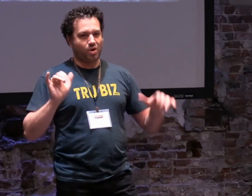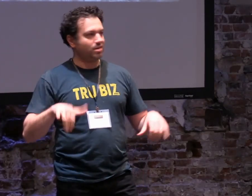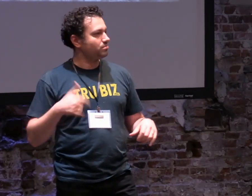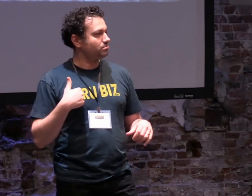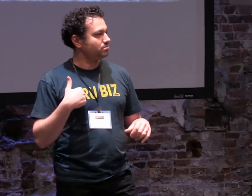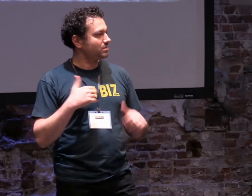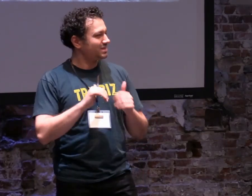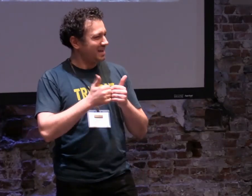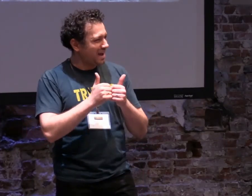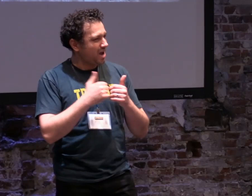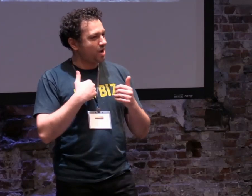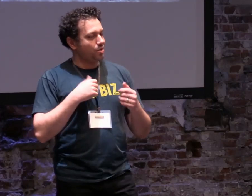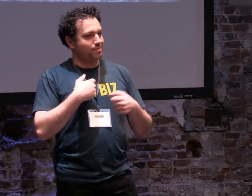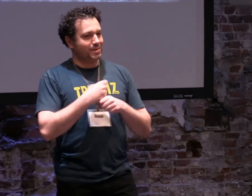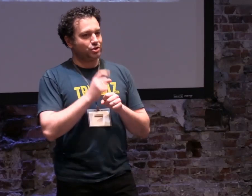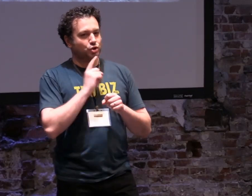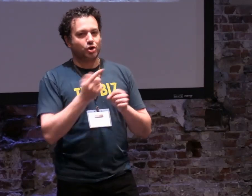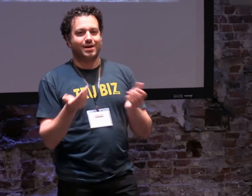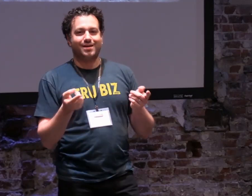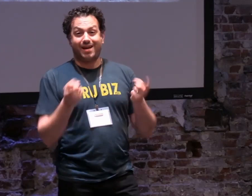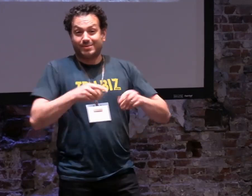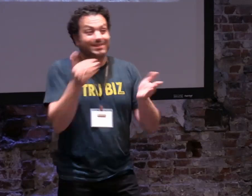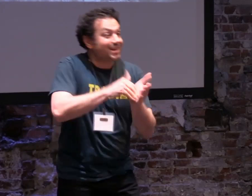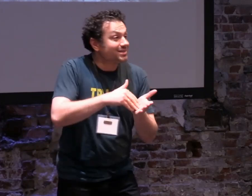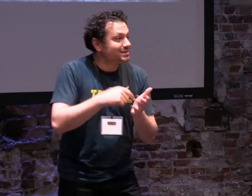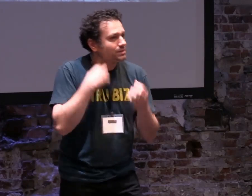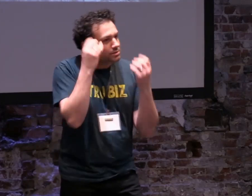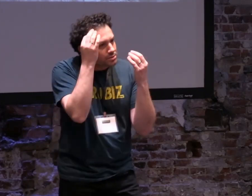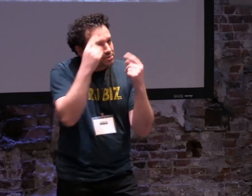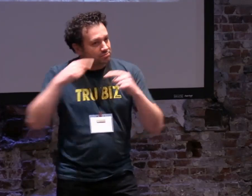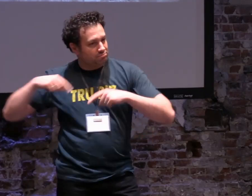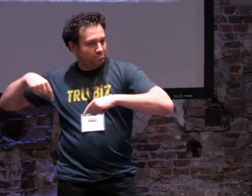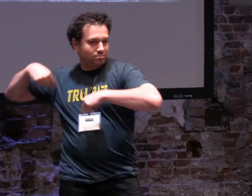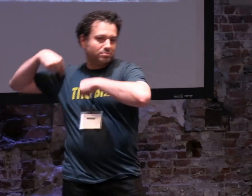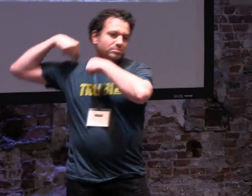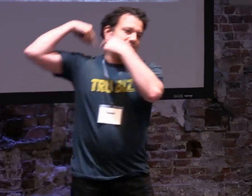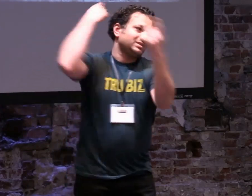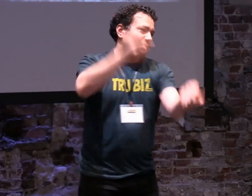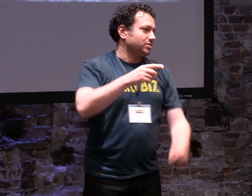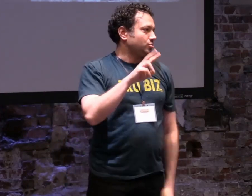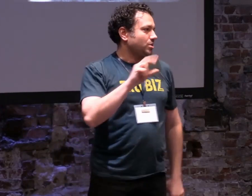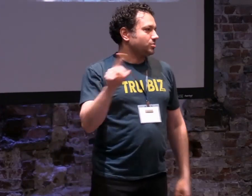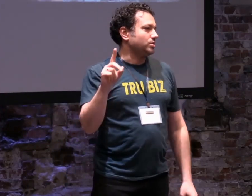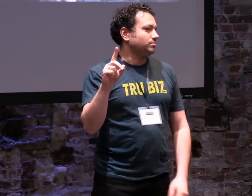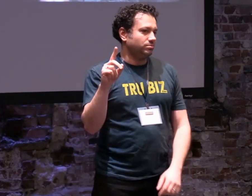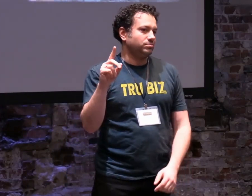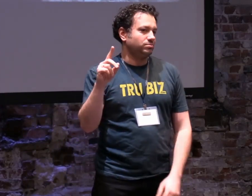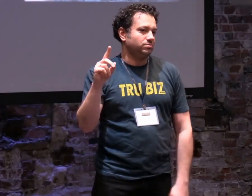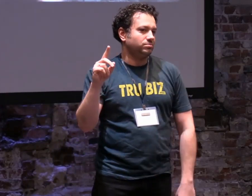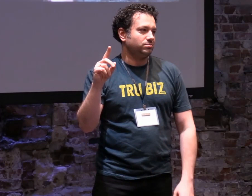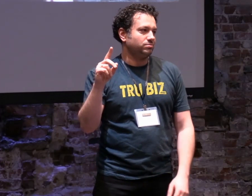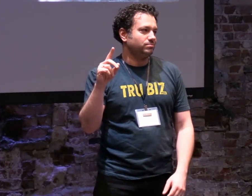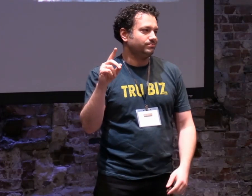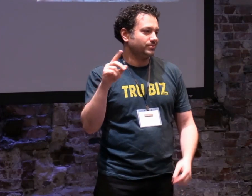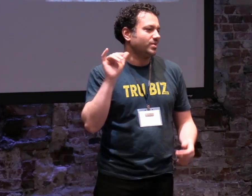thought that I don't want it to be a once-in-a-lifetime event. I want something like that experience to have a legacy and be